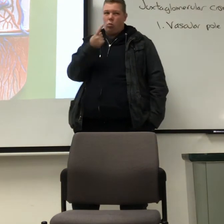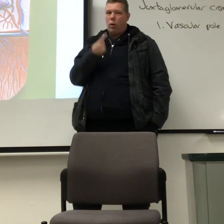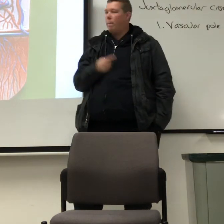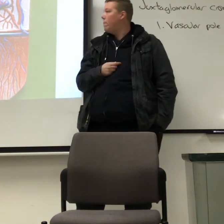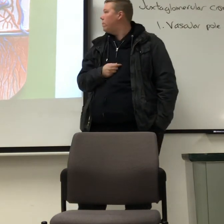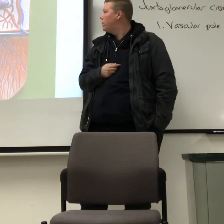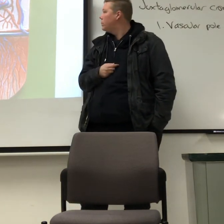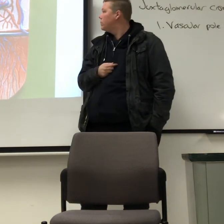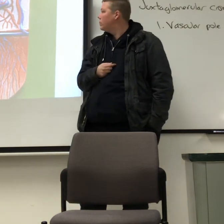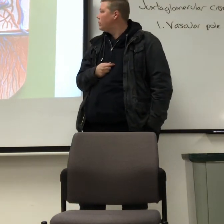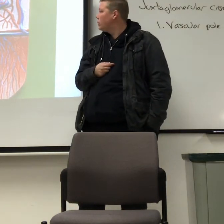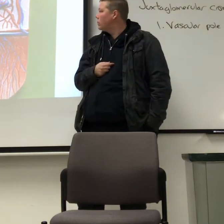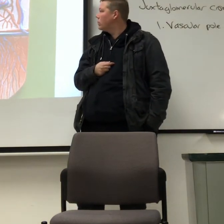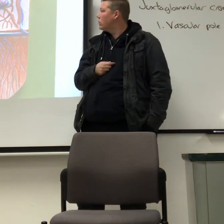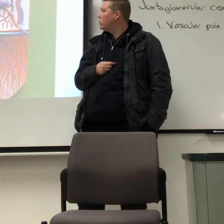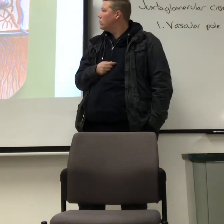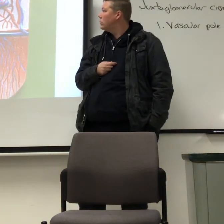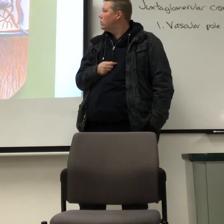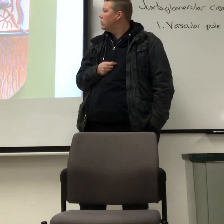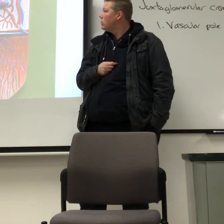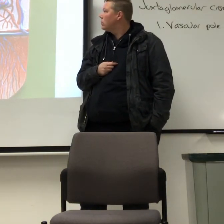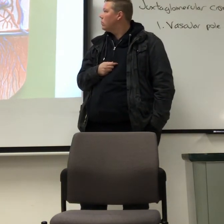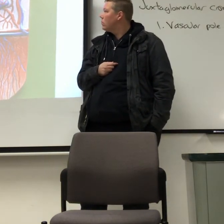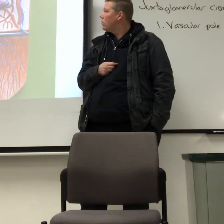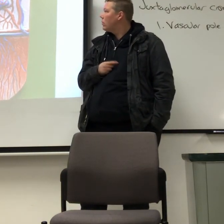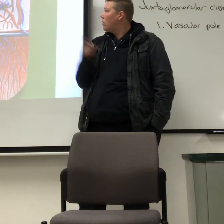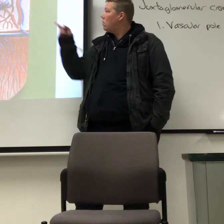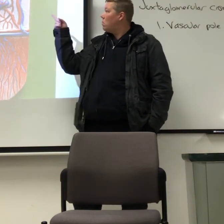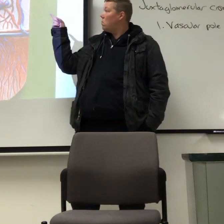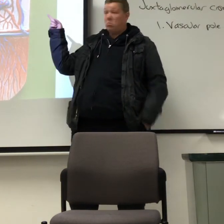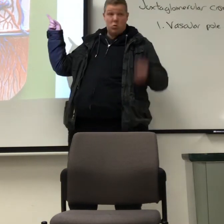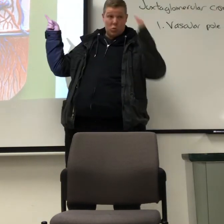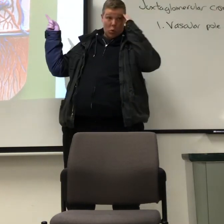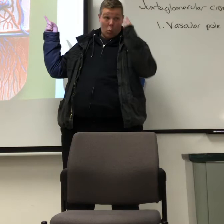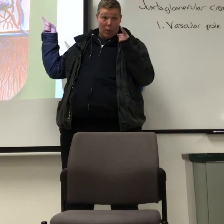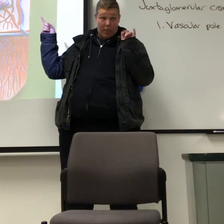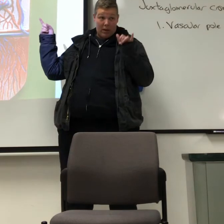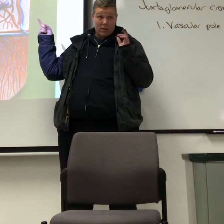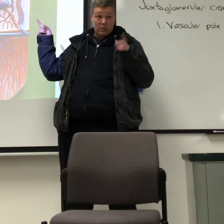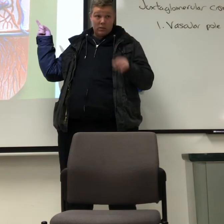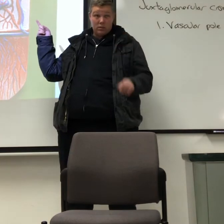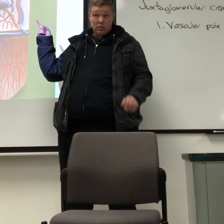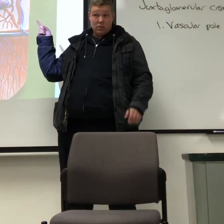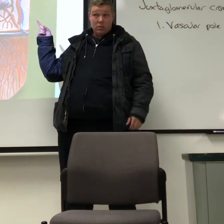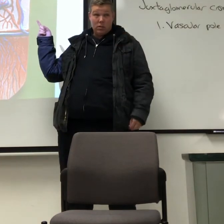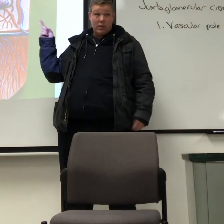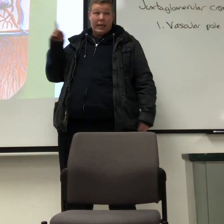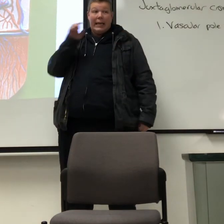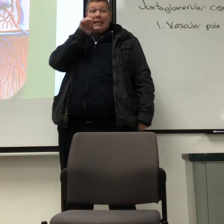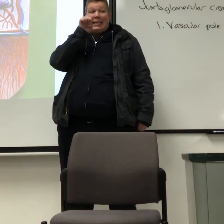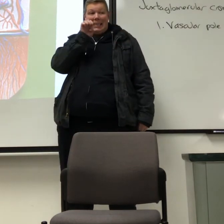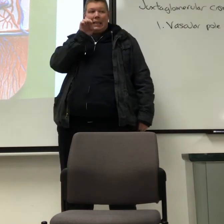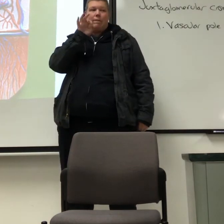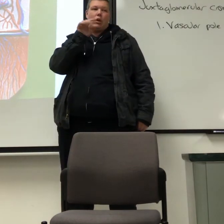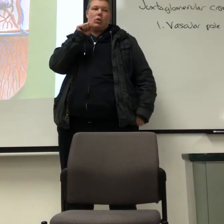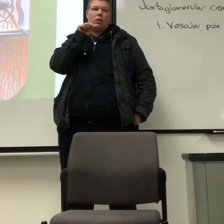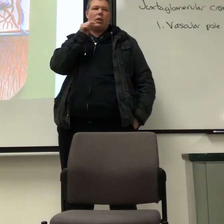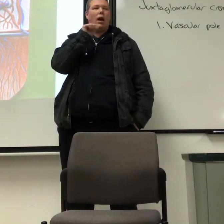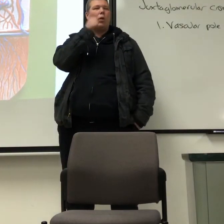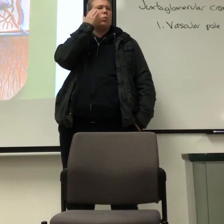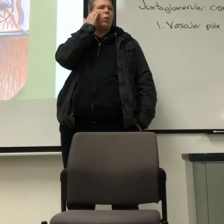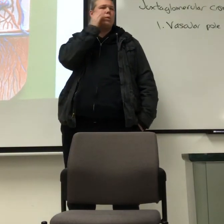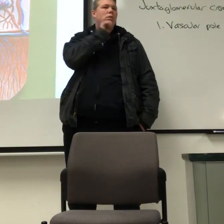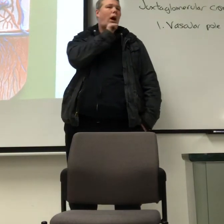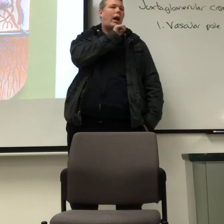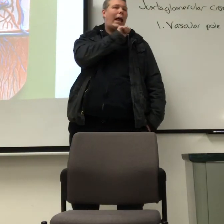thing. Like, for example, if I just point to that, could you identify it? It's the efferent. How do you know it's not